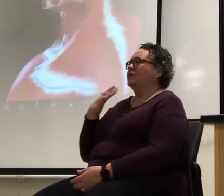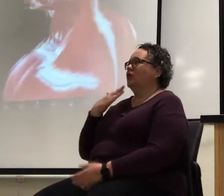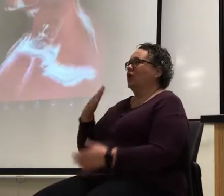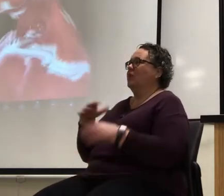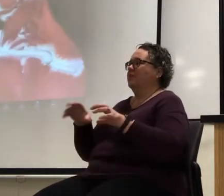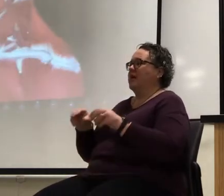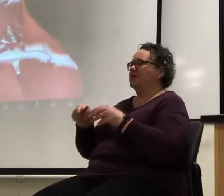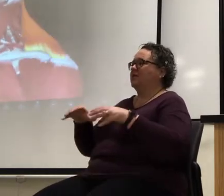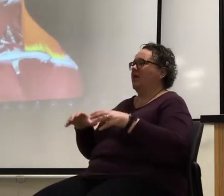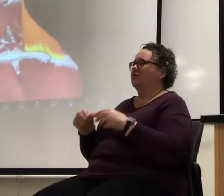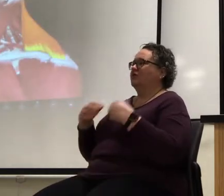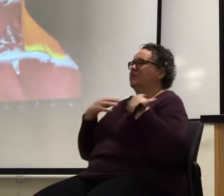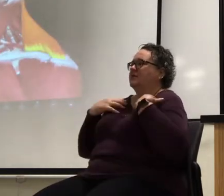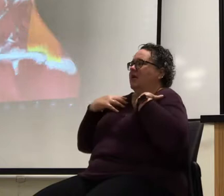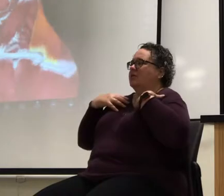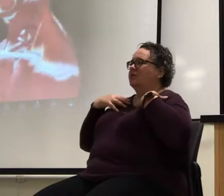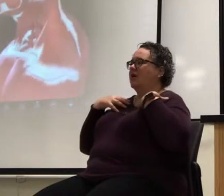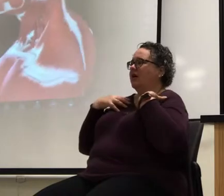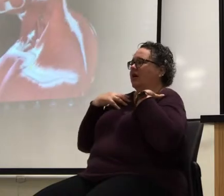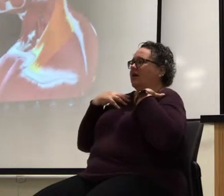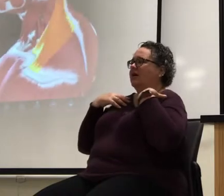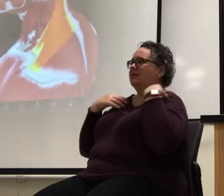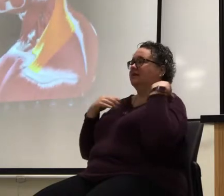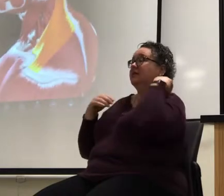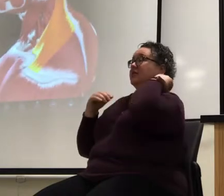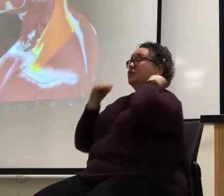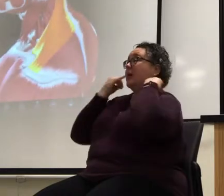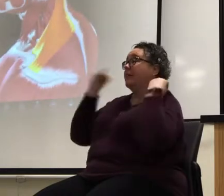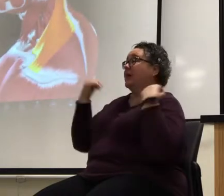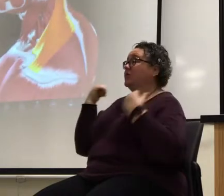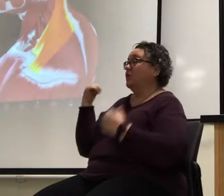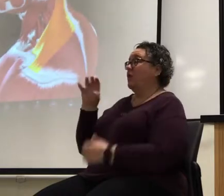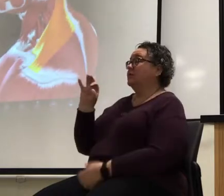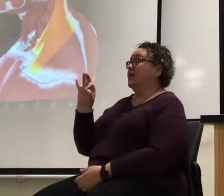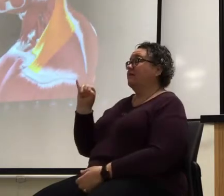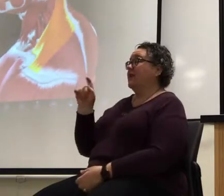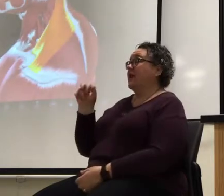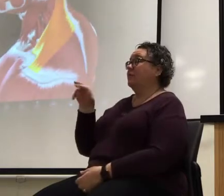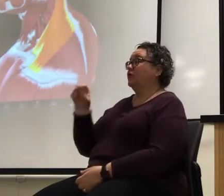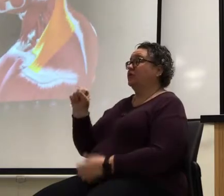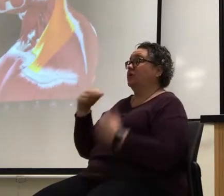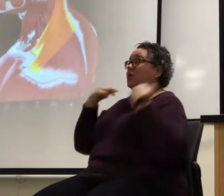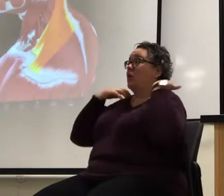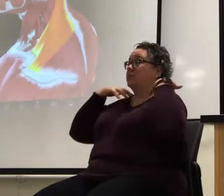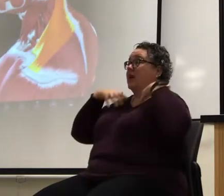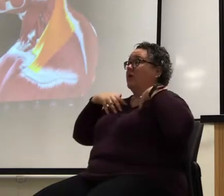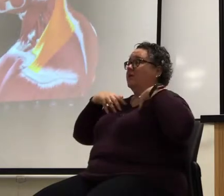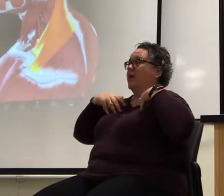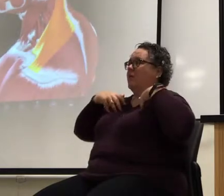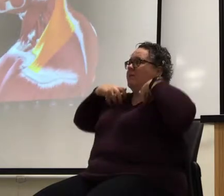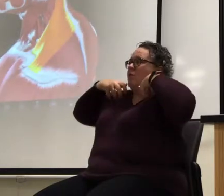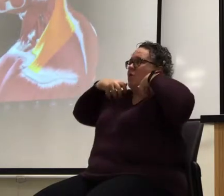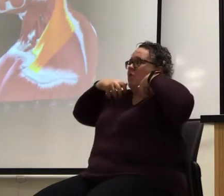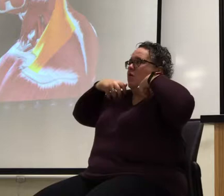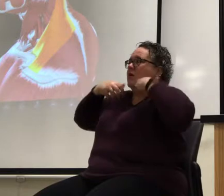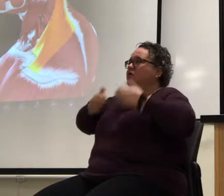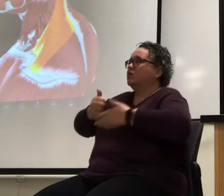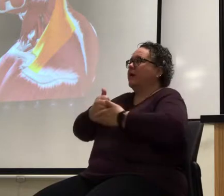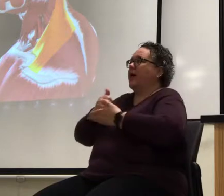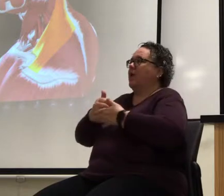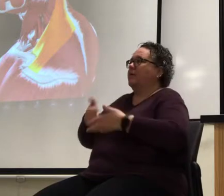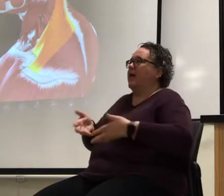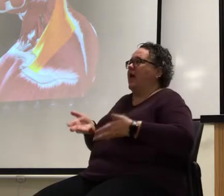So imagine these fibers descend down. When they pull, they're going to pull up so they can help elevate the